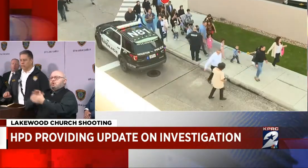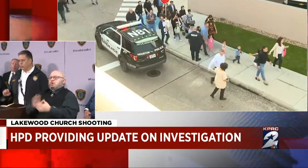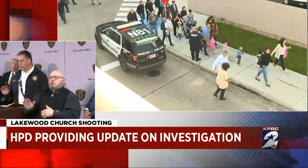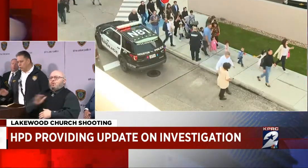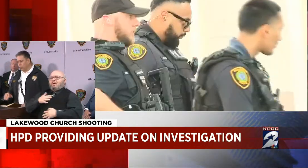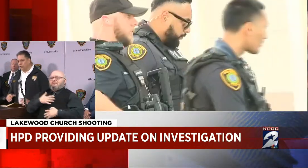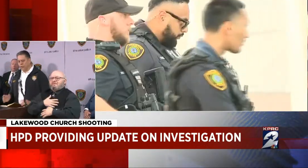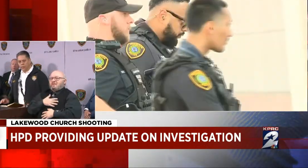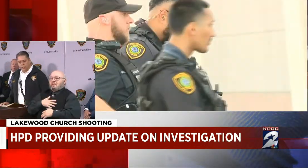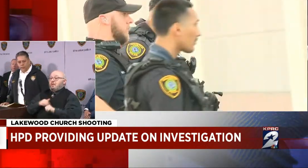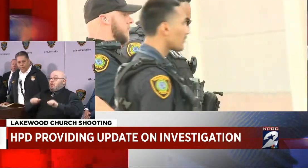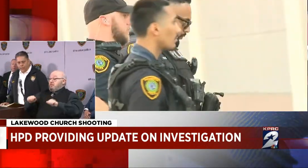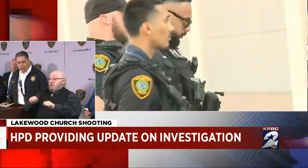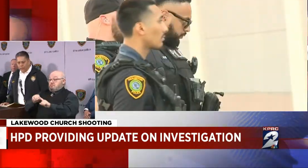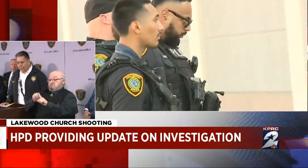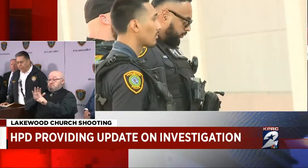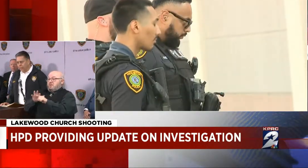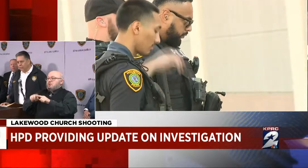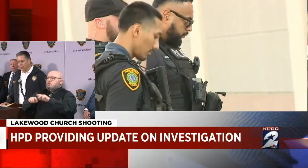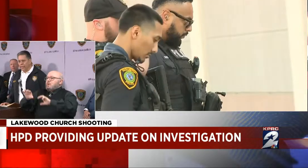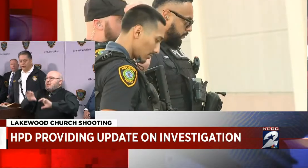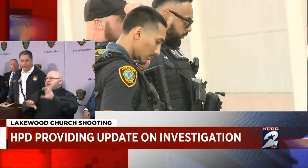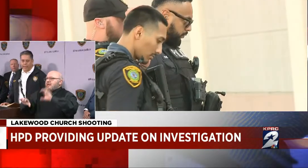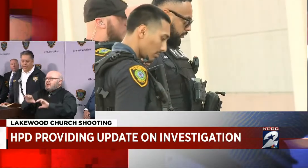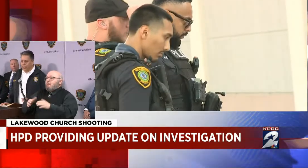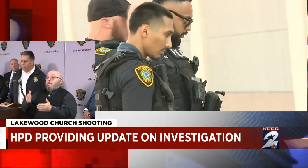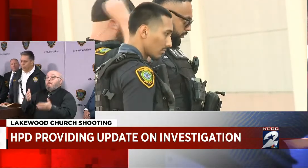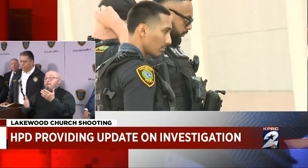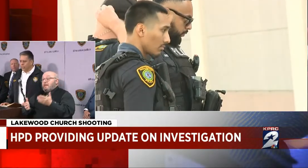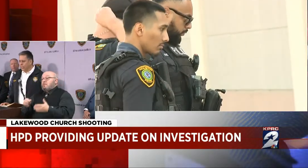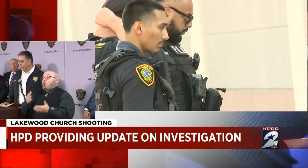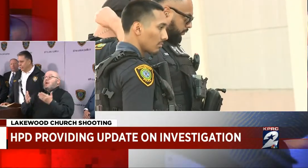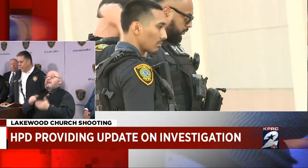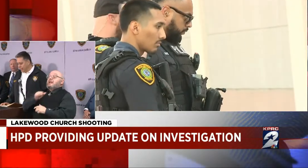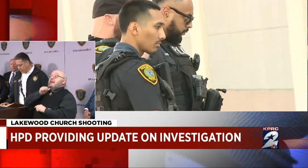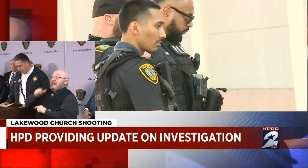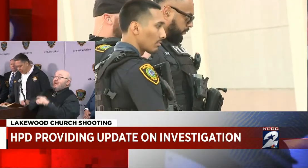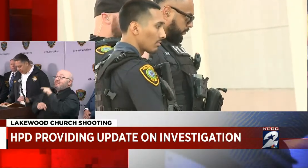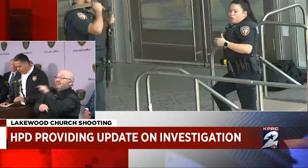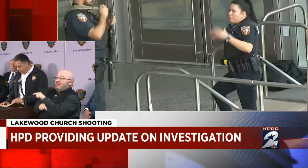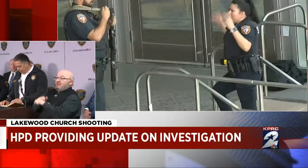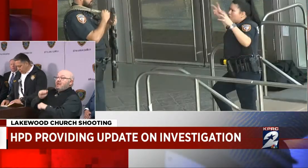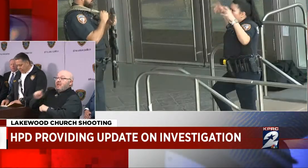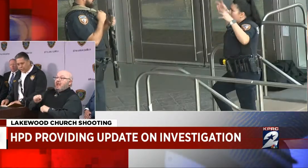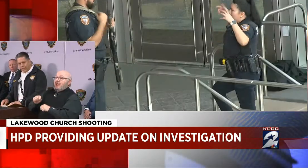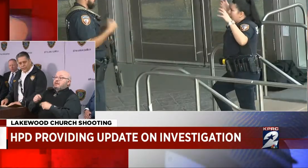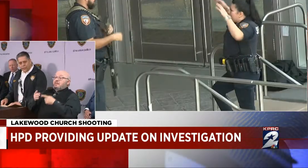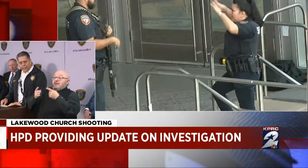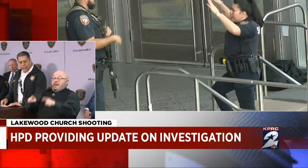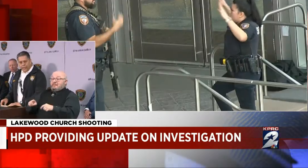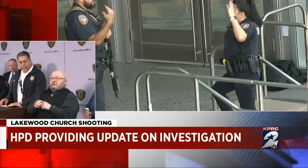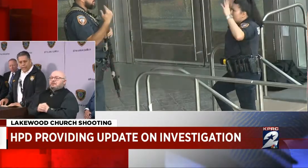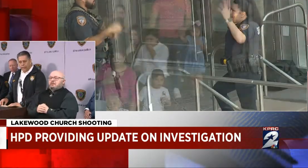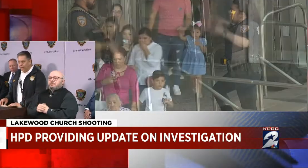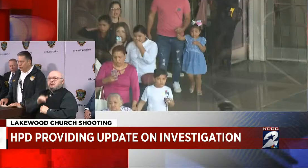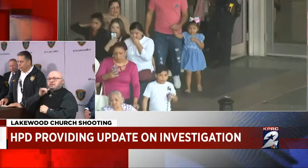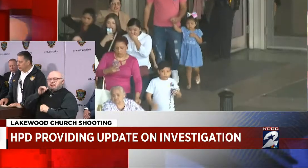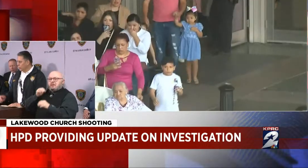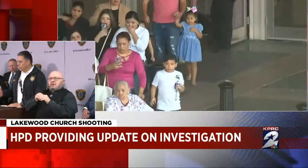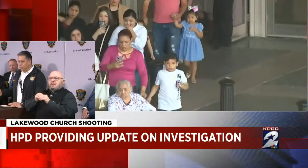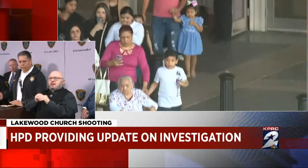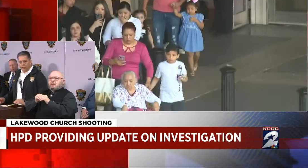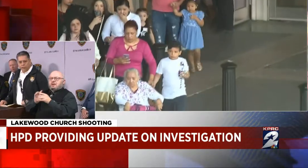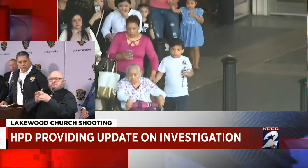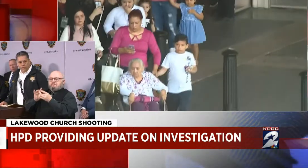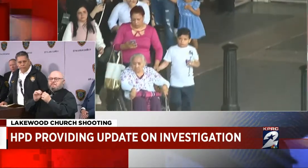any possible exposure to chemicals that may or may not have been present at the scene. As we mentioned yesterday, in collaboration